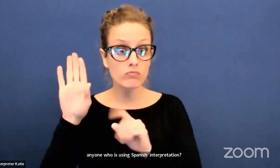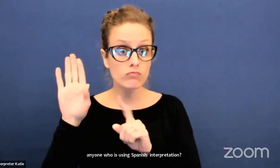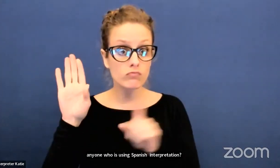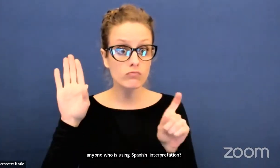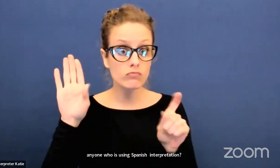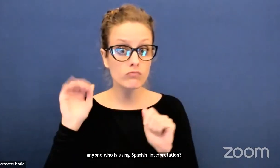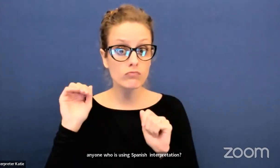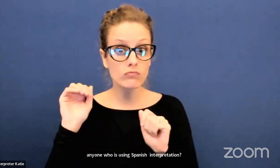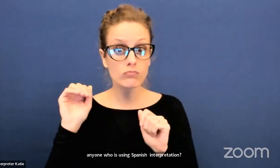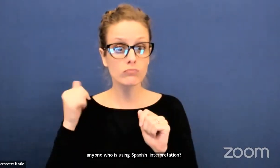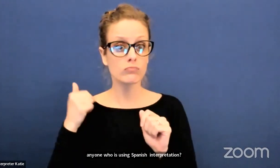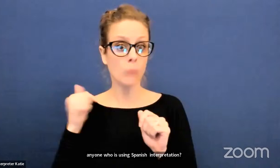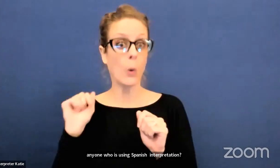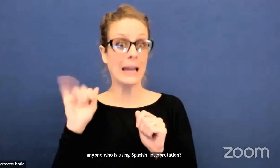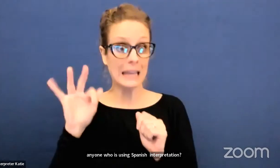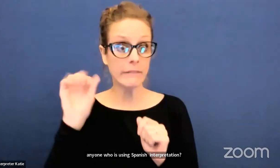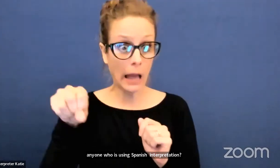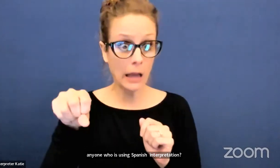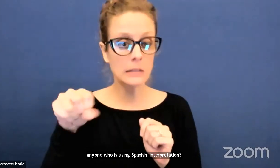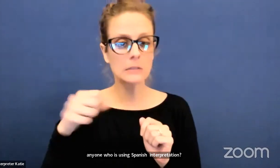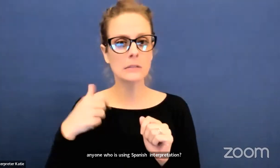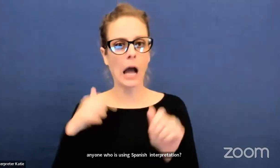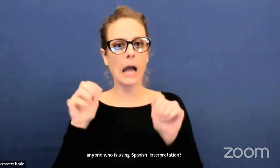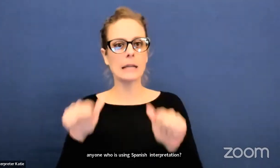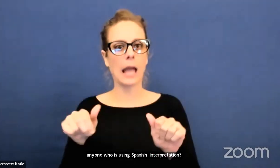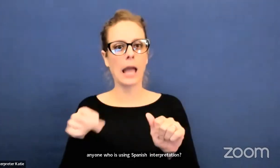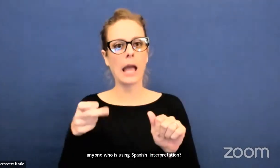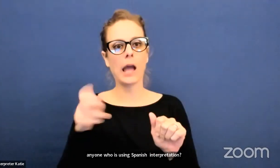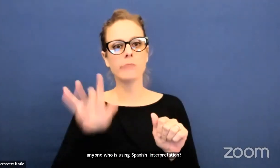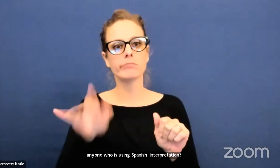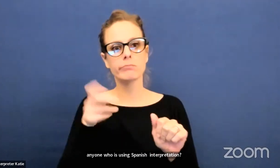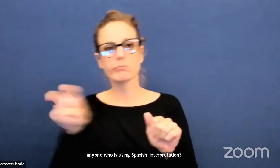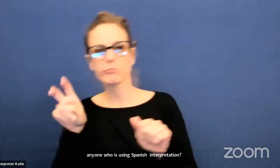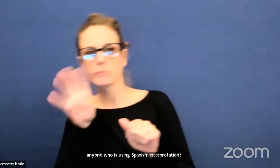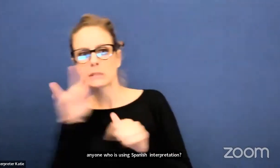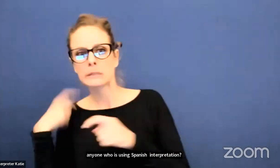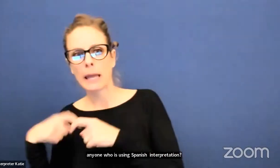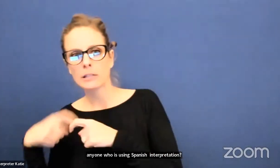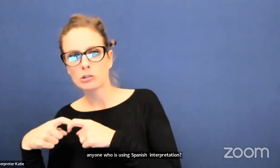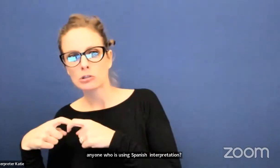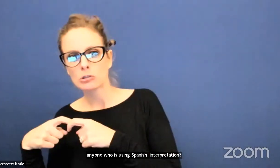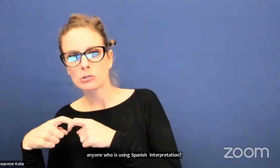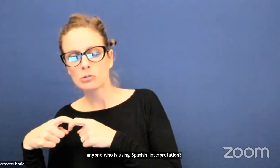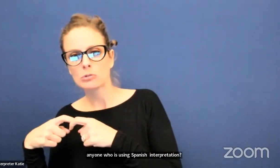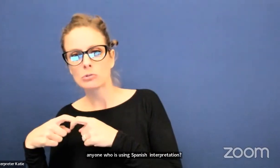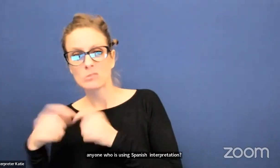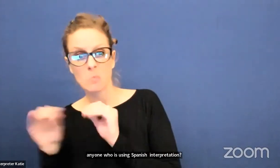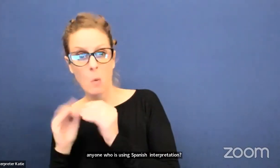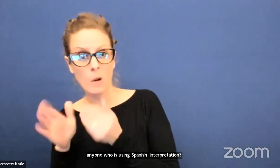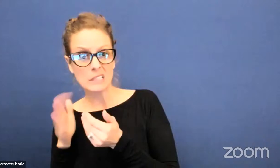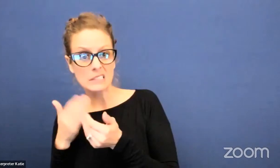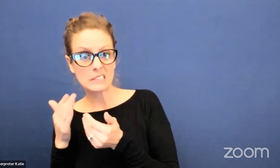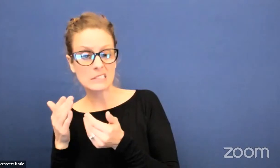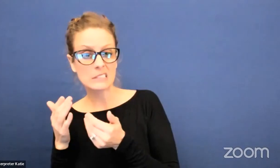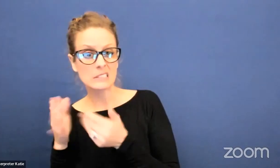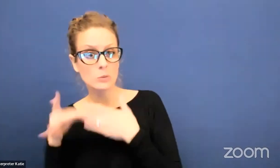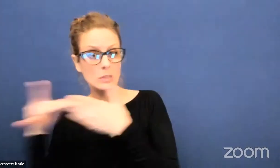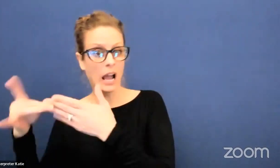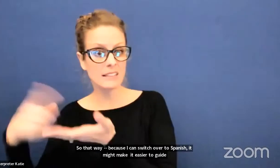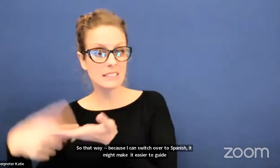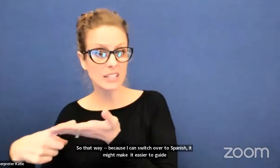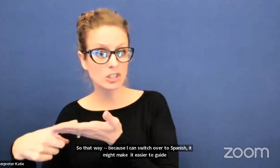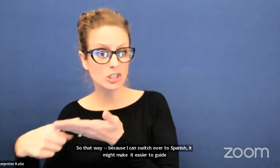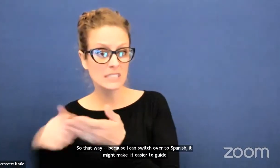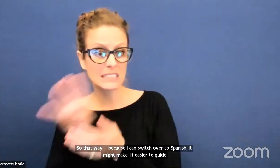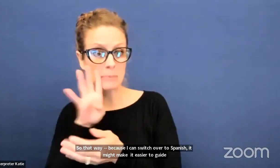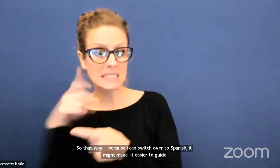So that way I can, because I can switch over to Spanish, it might make it easier to guide the discussion in